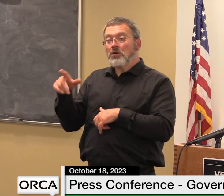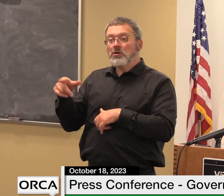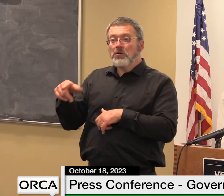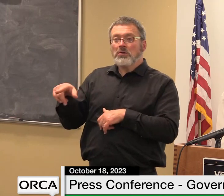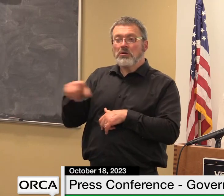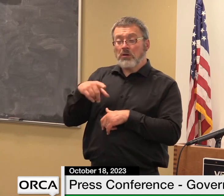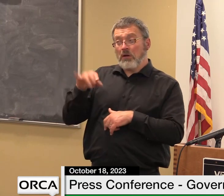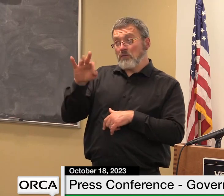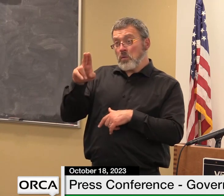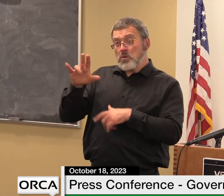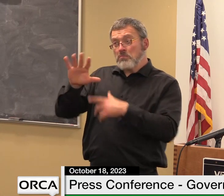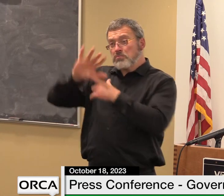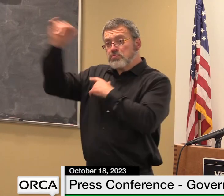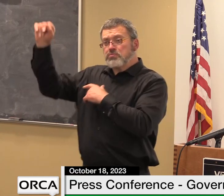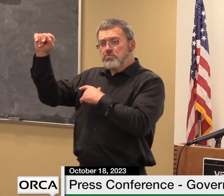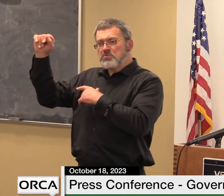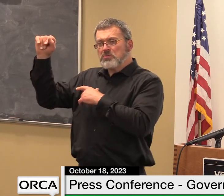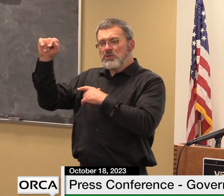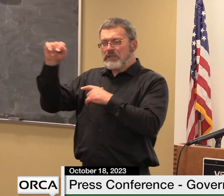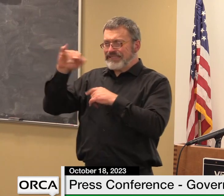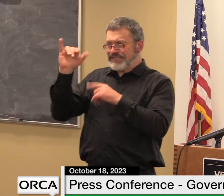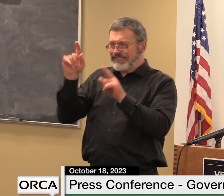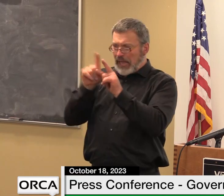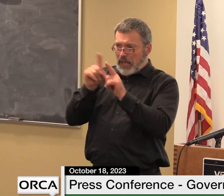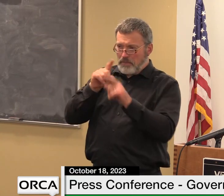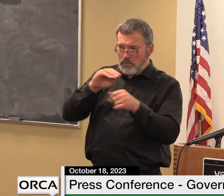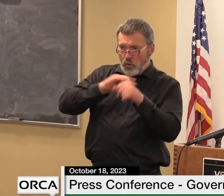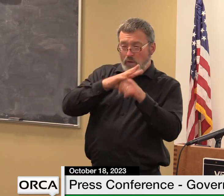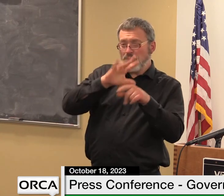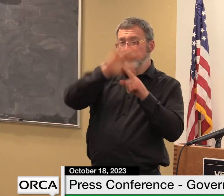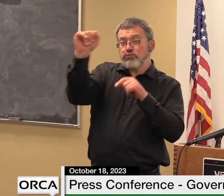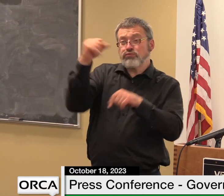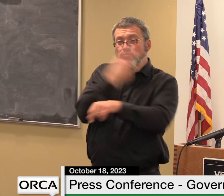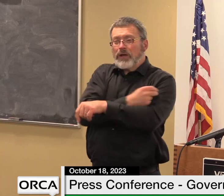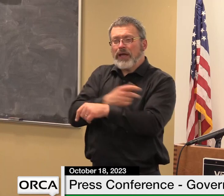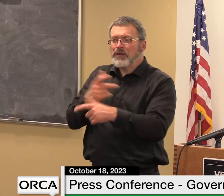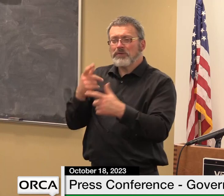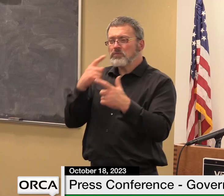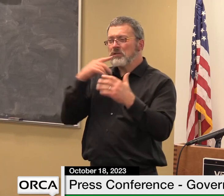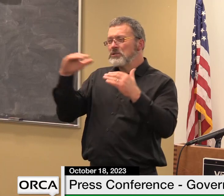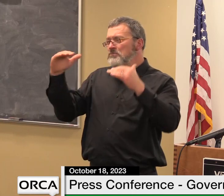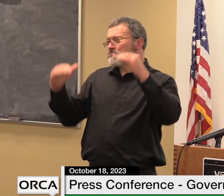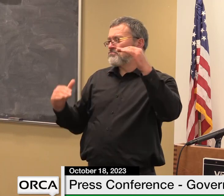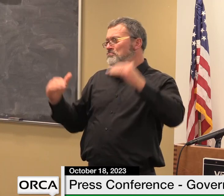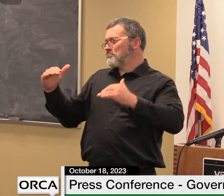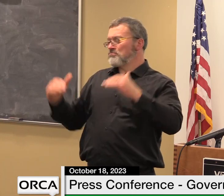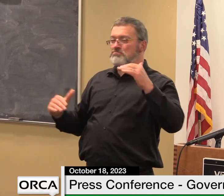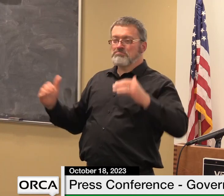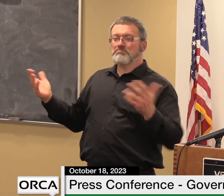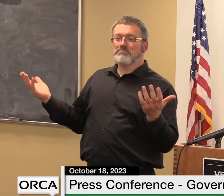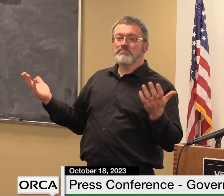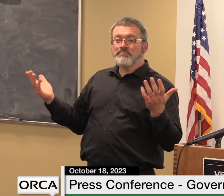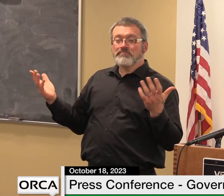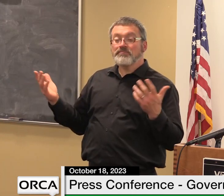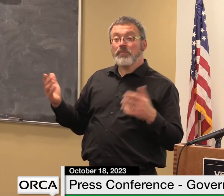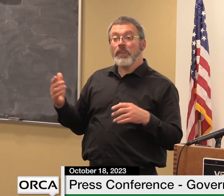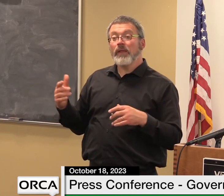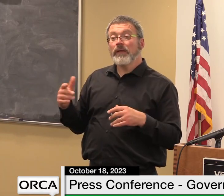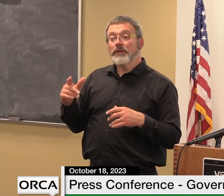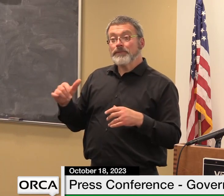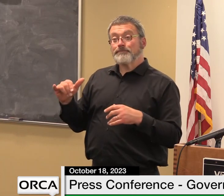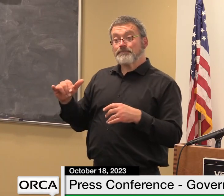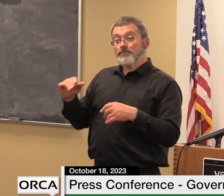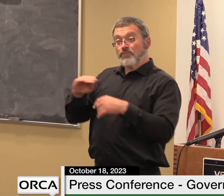with, or the interest that we saw with COVID vaccinations either. So I think in some respects, it's just getting